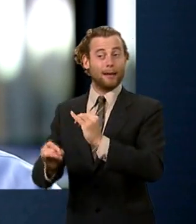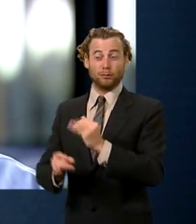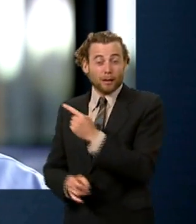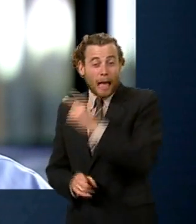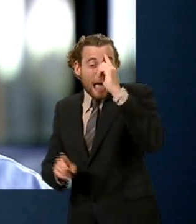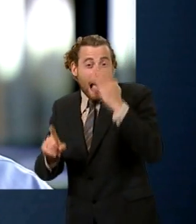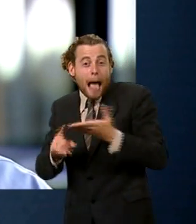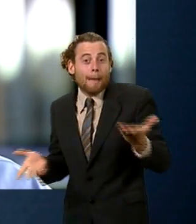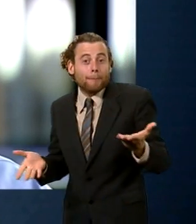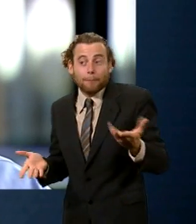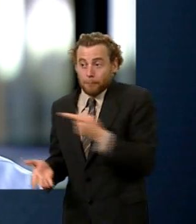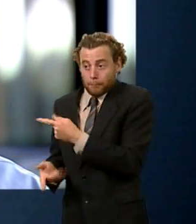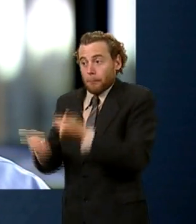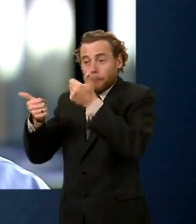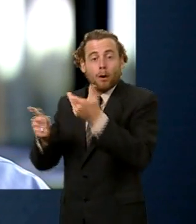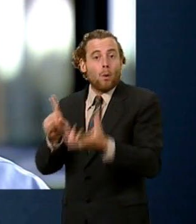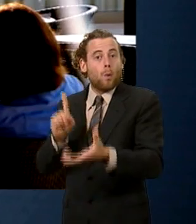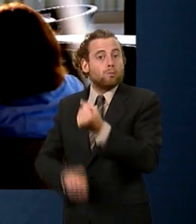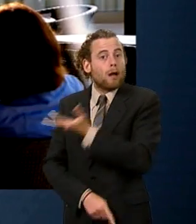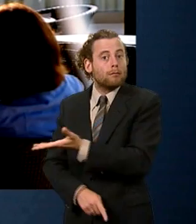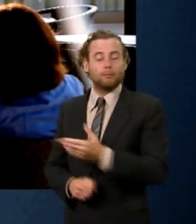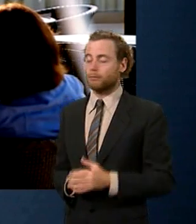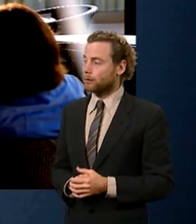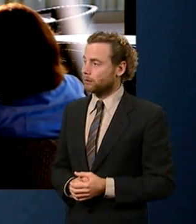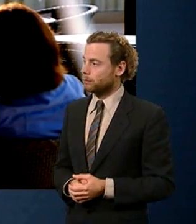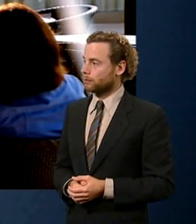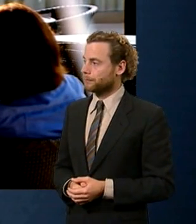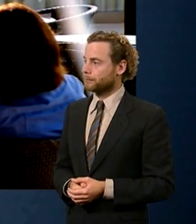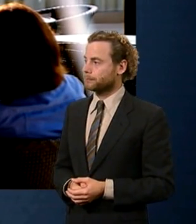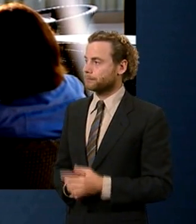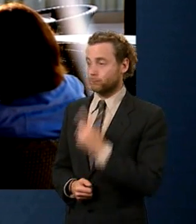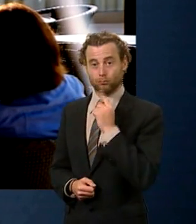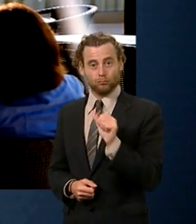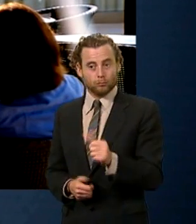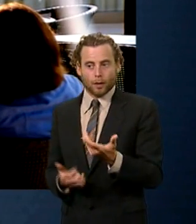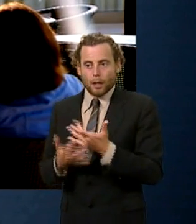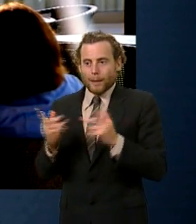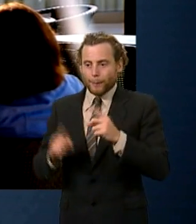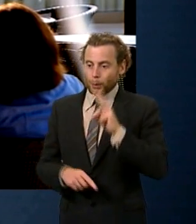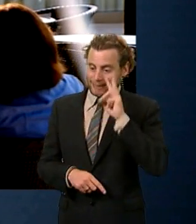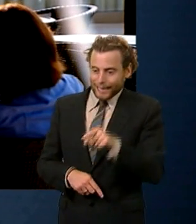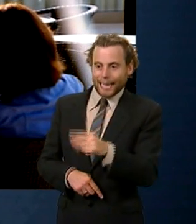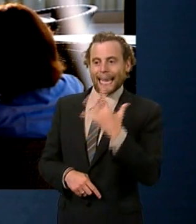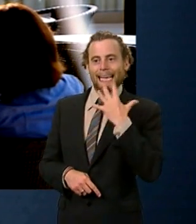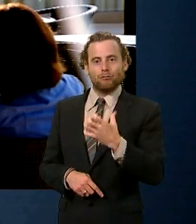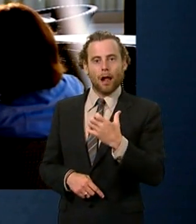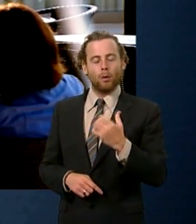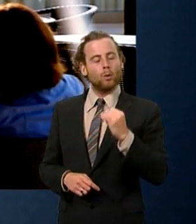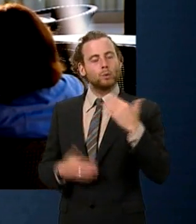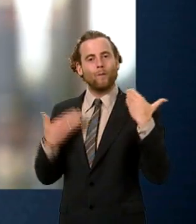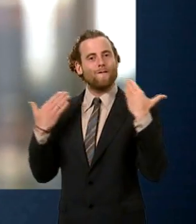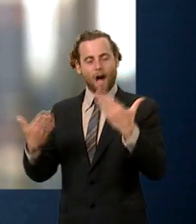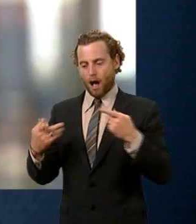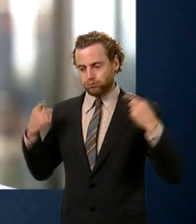And unfortunately, it was quite successful. They have a point, don't they? Many people in the world see it as Israel once again using excessive and